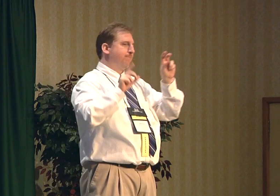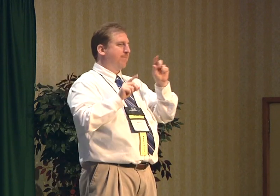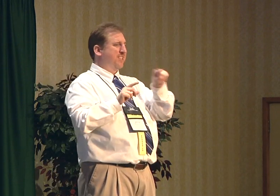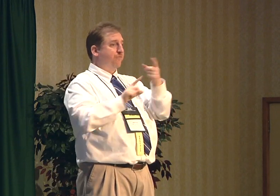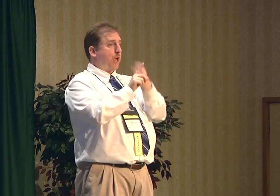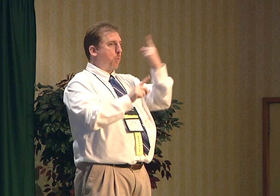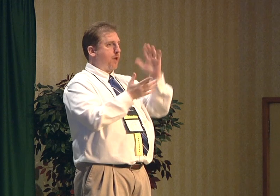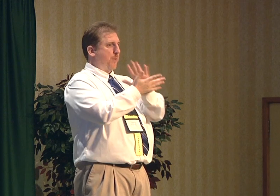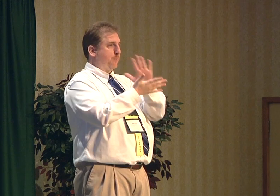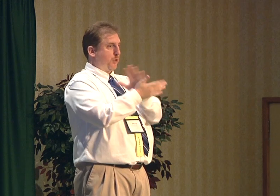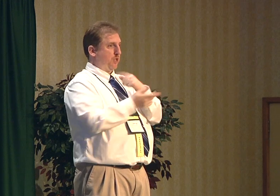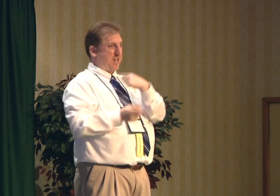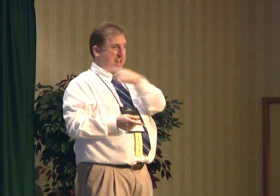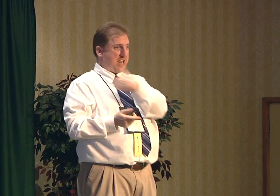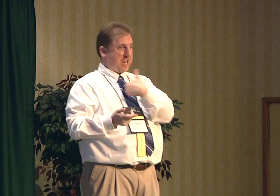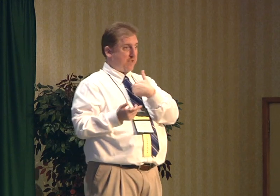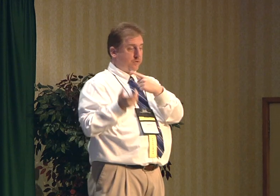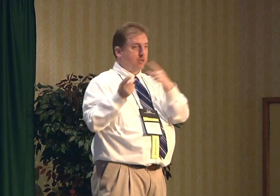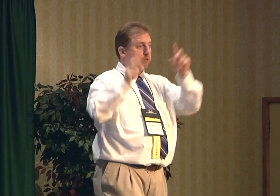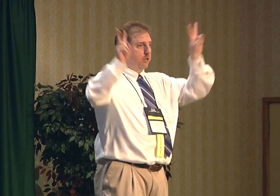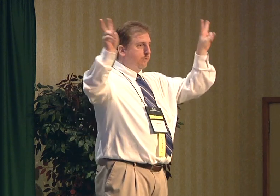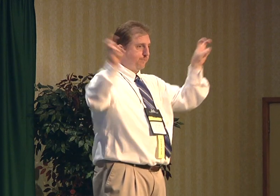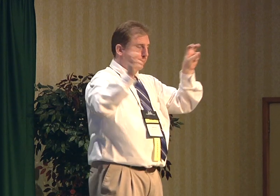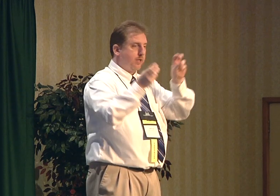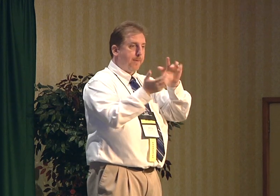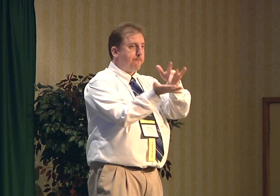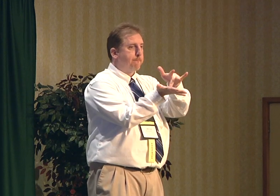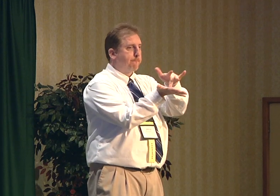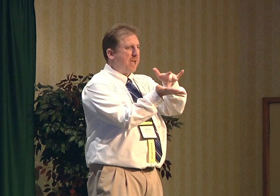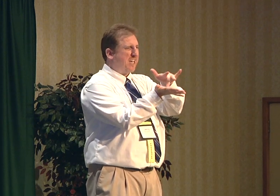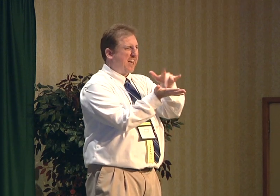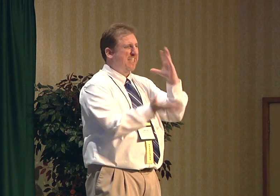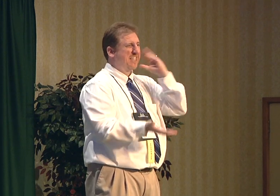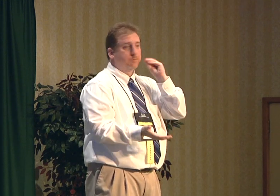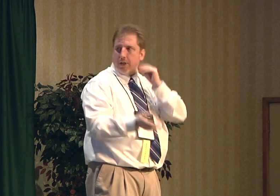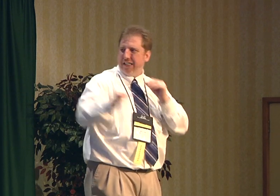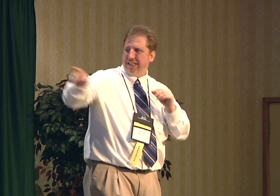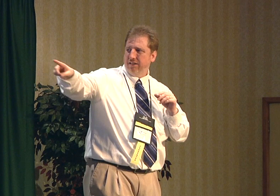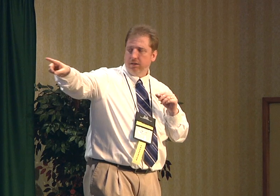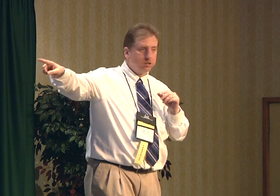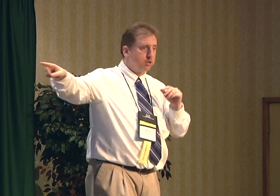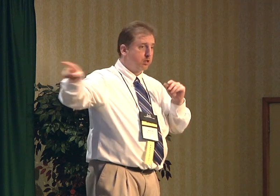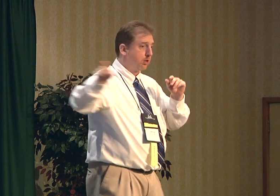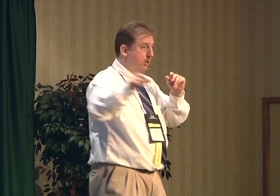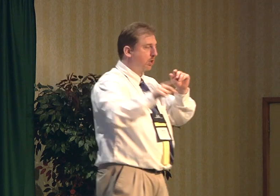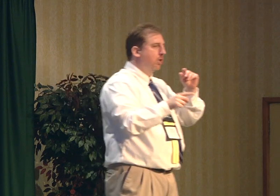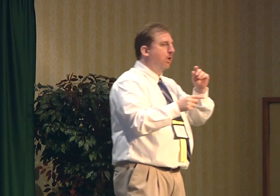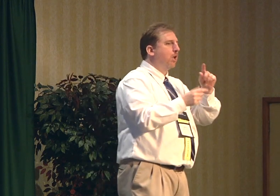also, and this is actually from one of the papers that I have, also medically experienced,